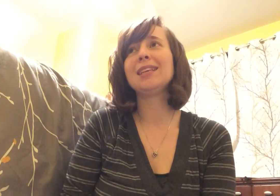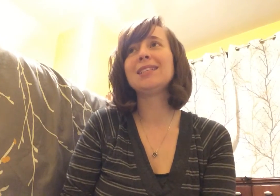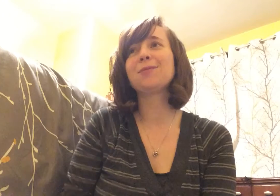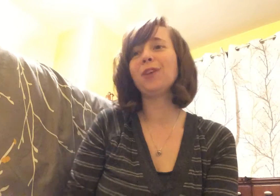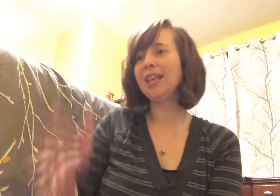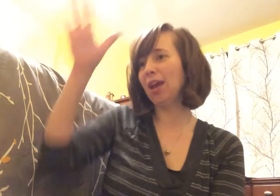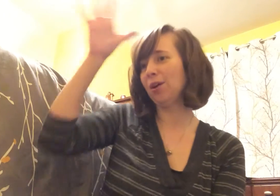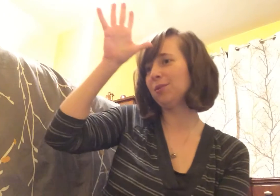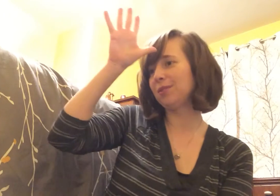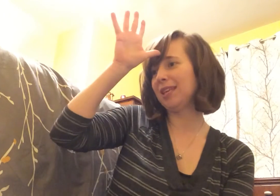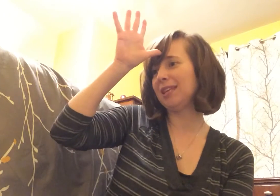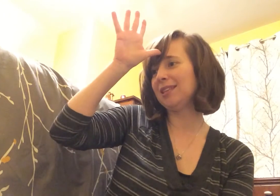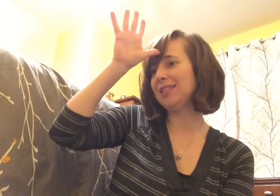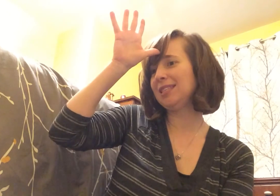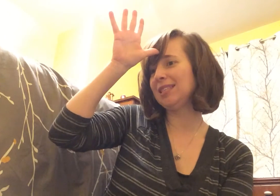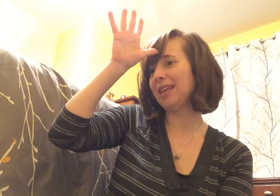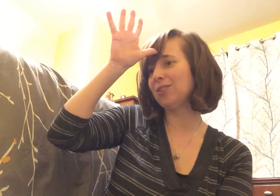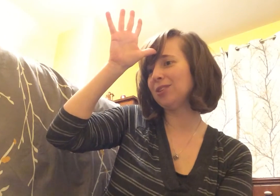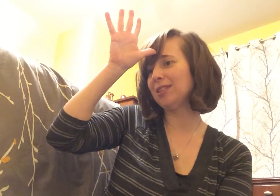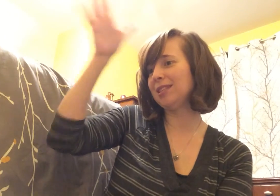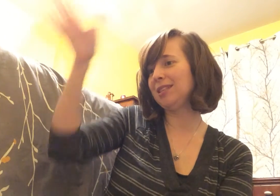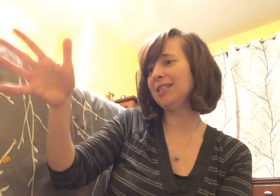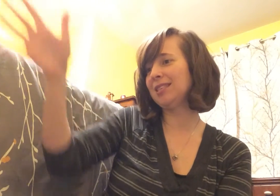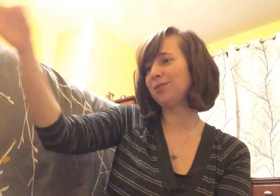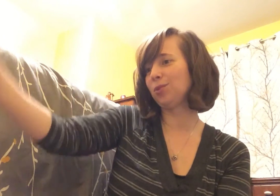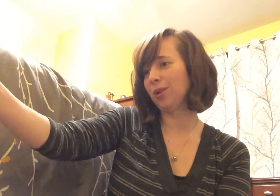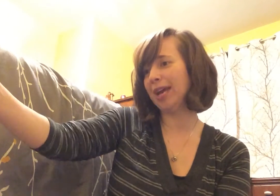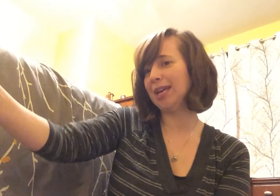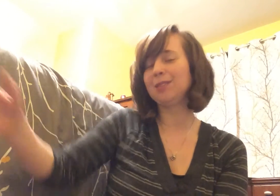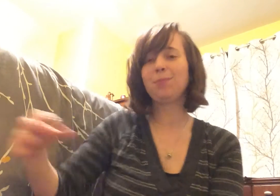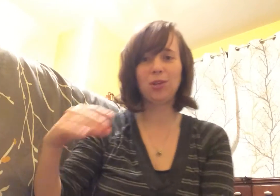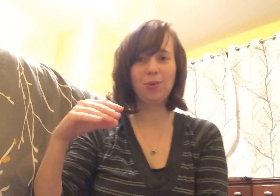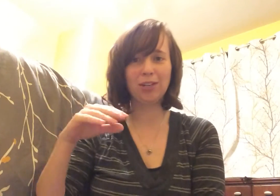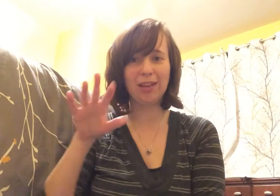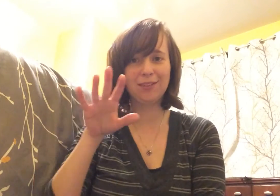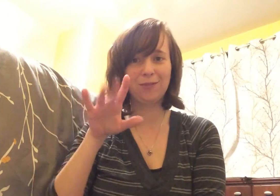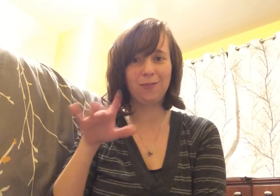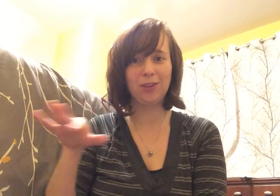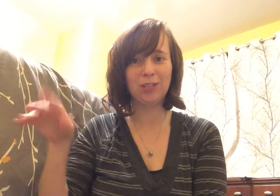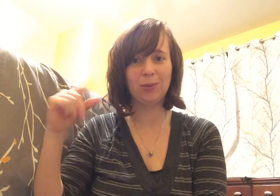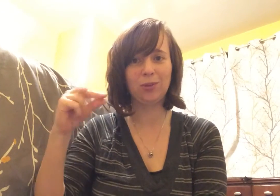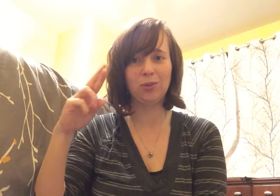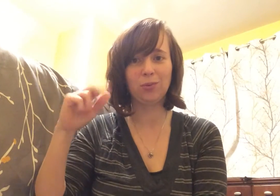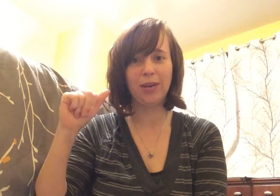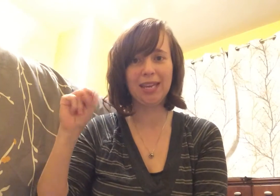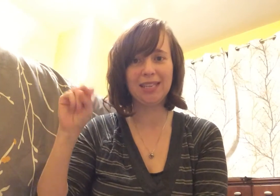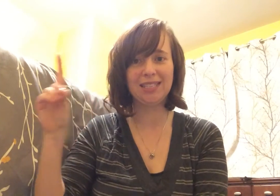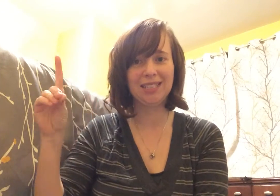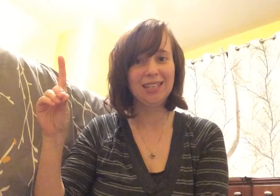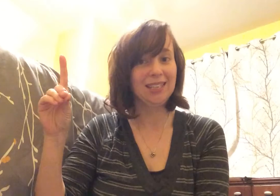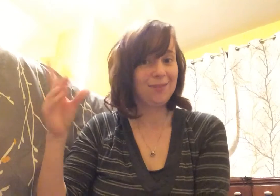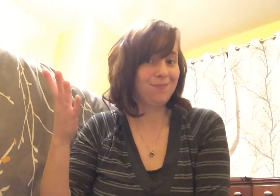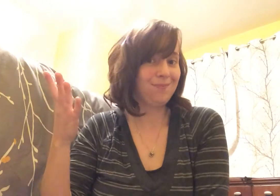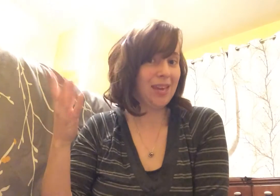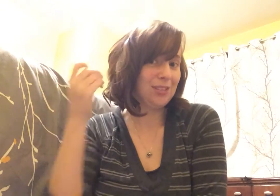it's funny how that this is great, but you actually have to fingerspell grand. I